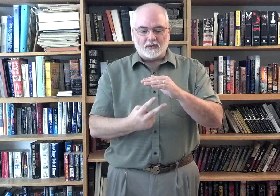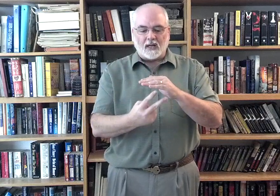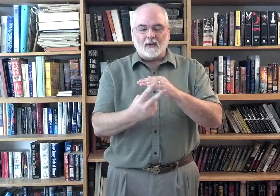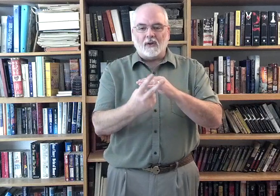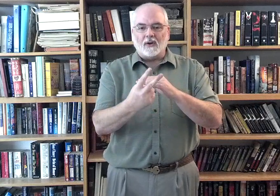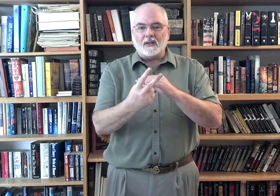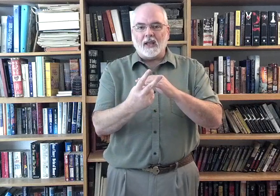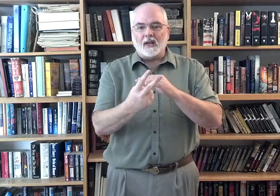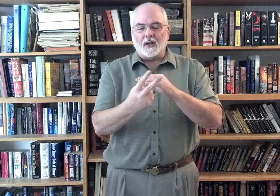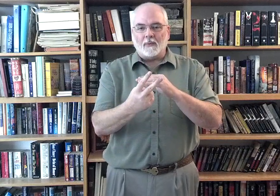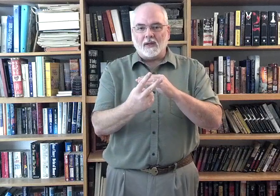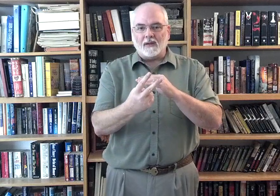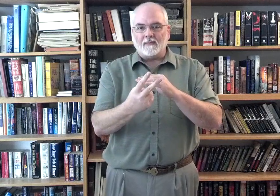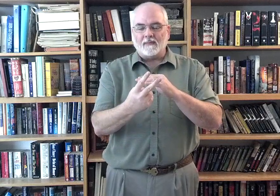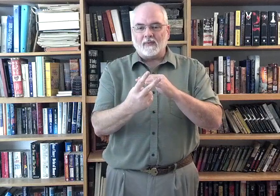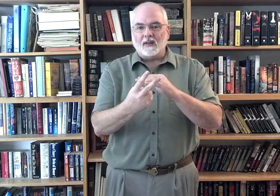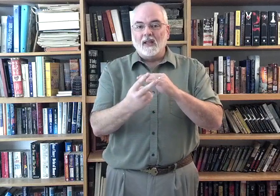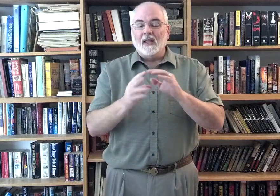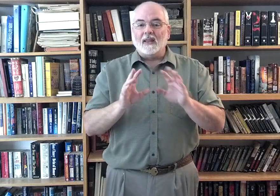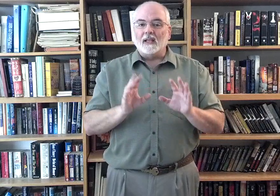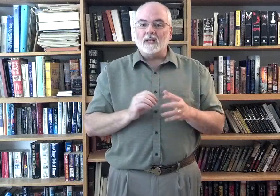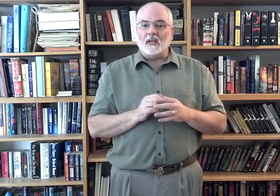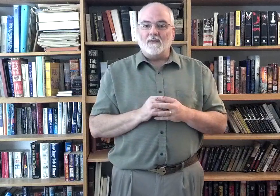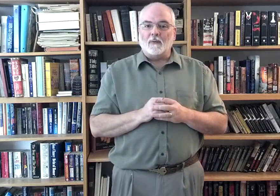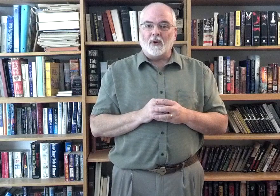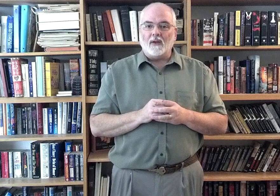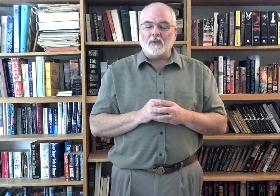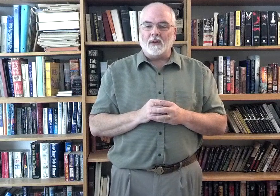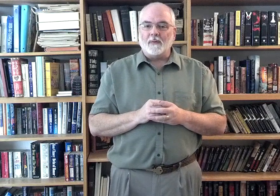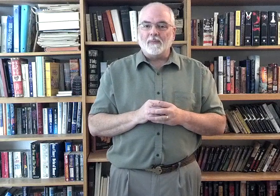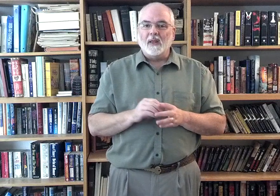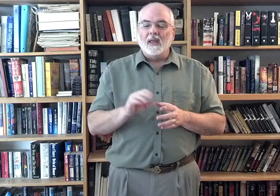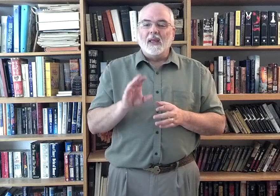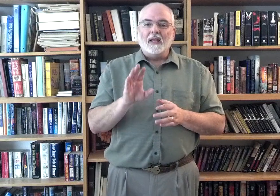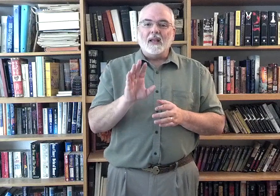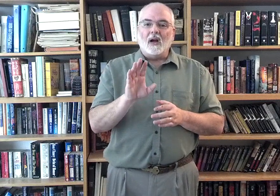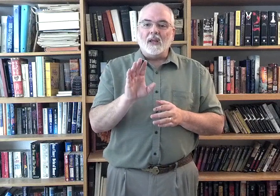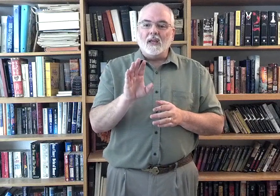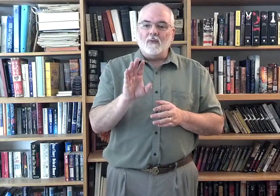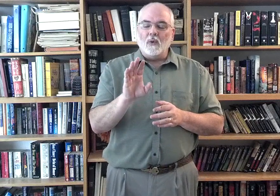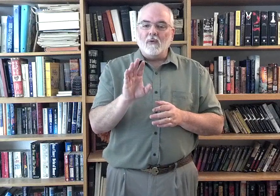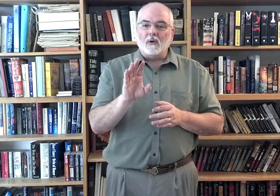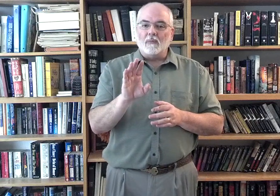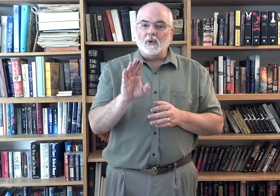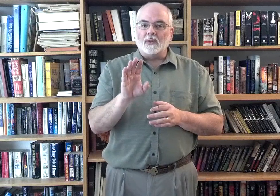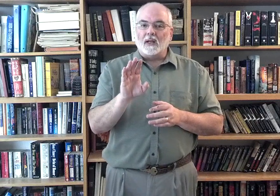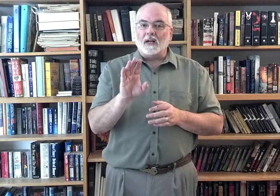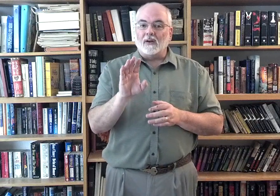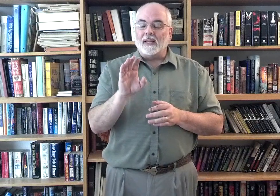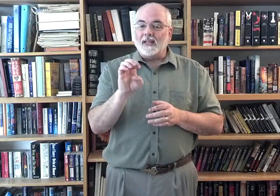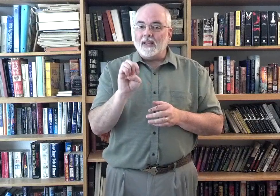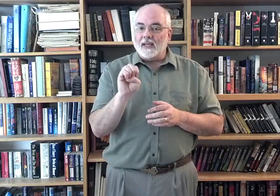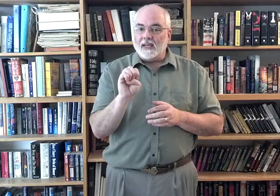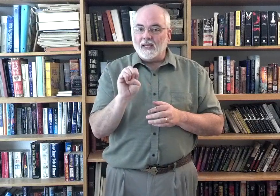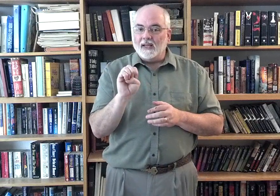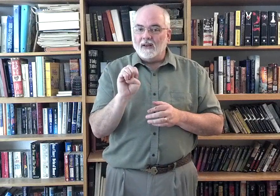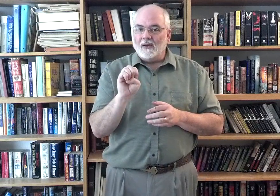kind of underneath the hand and up again. That's a sign for prophet. Now, if we were to put the letter E